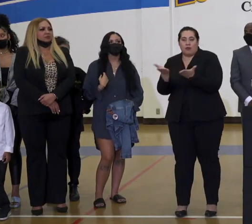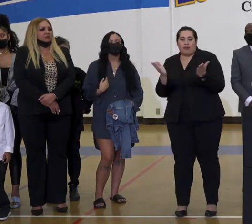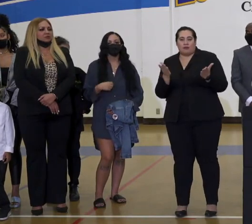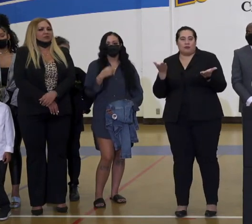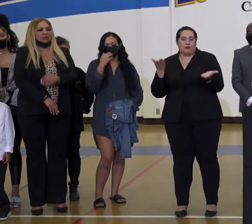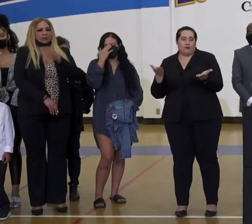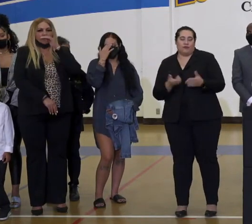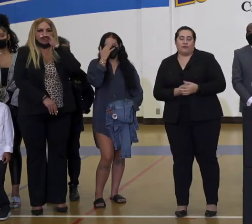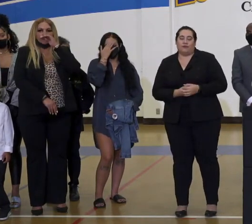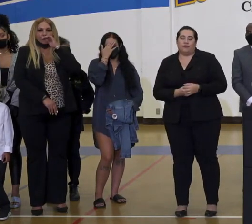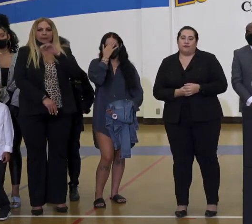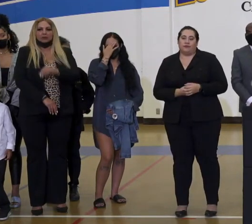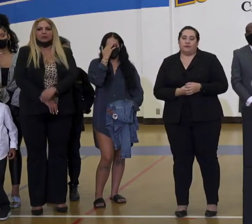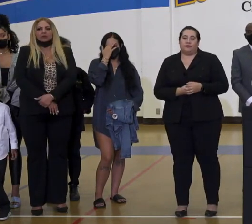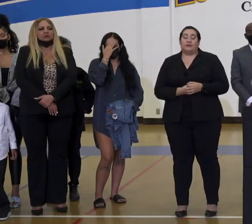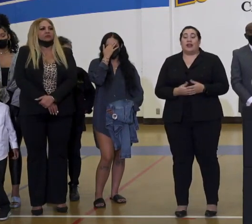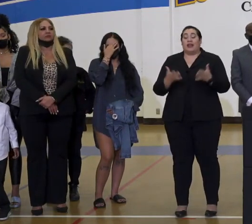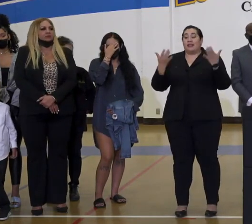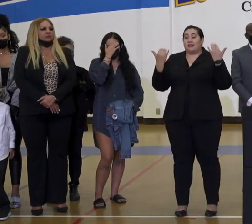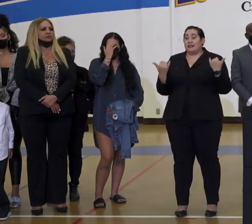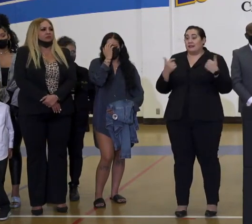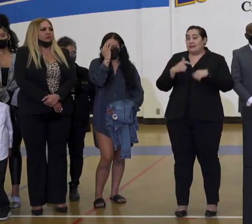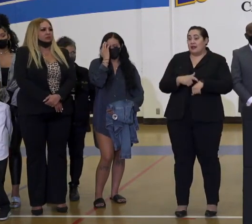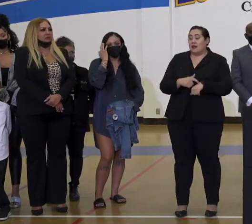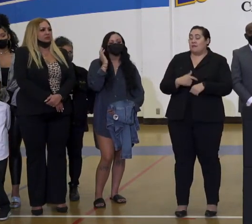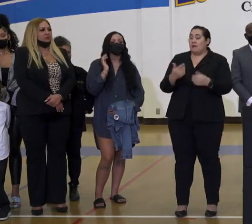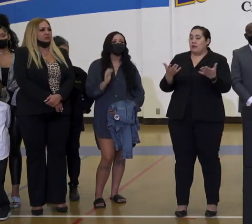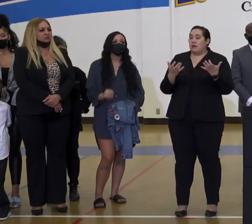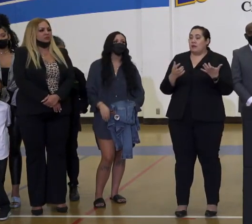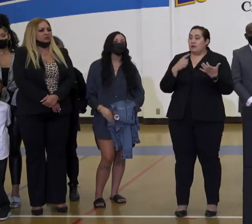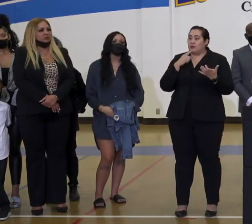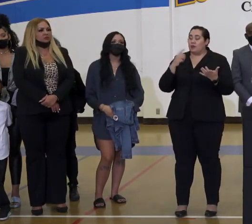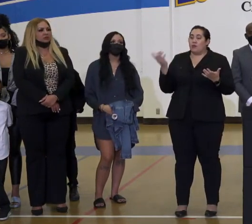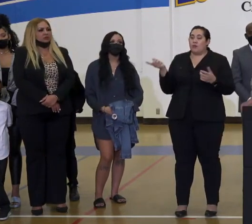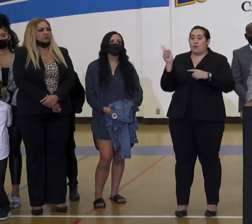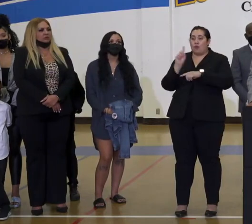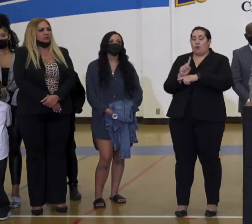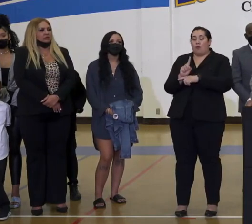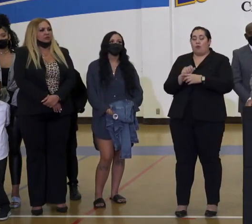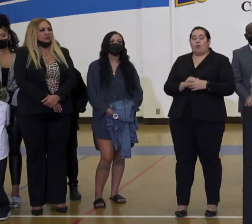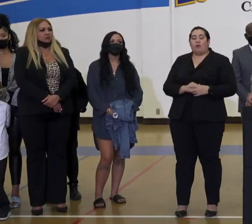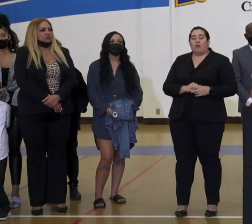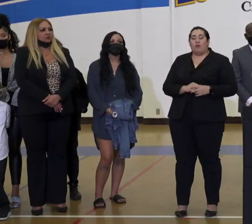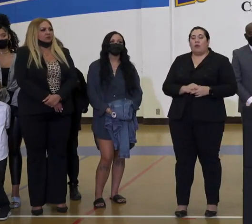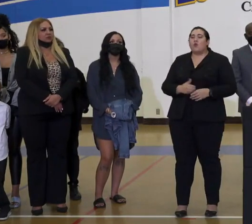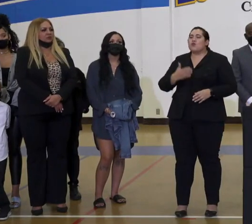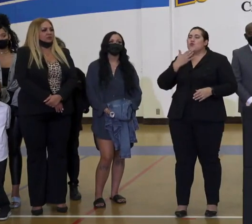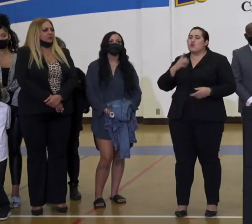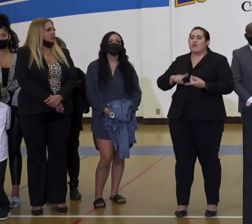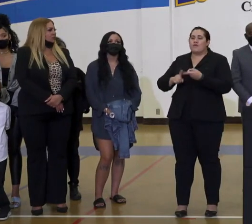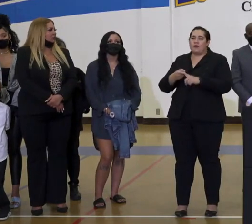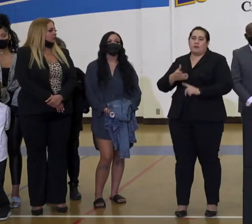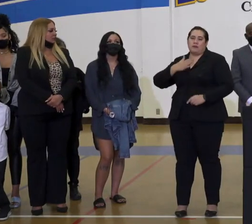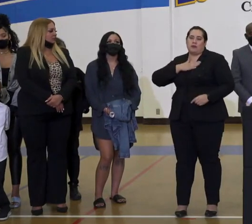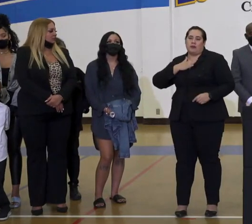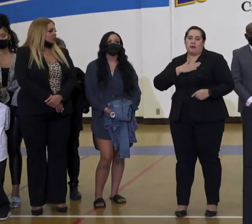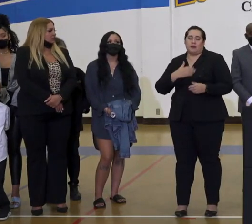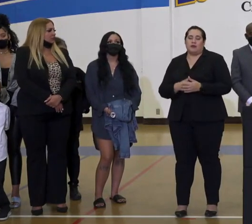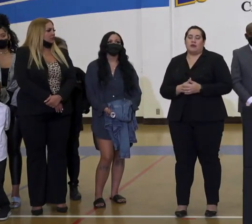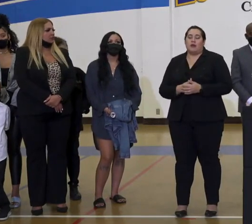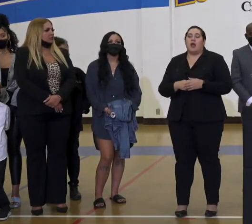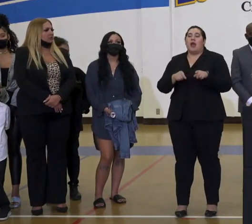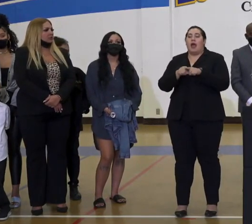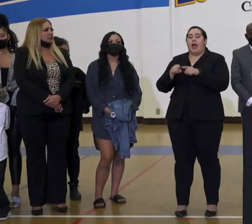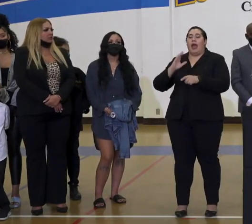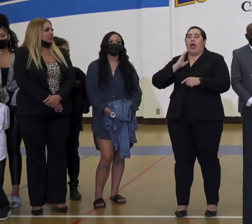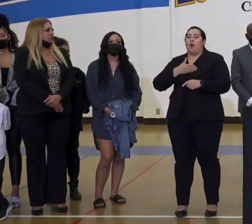they serve. At this time, I'd like to call to the podium a good friend of mine and